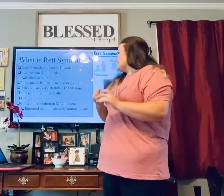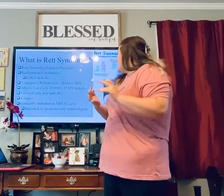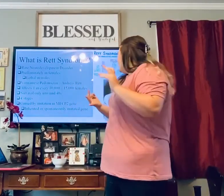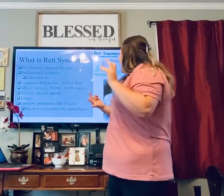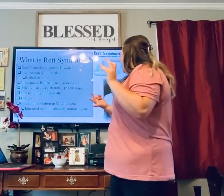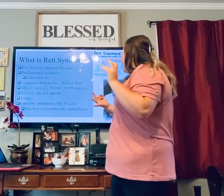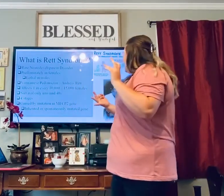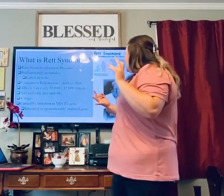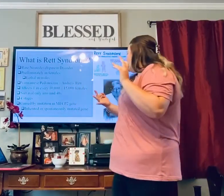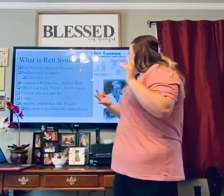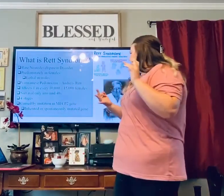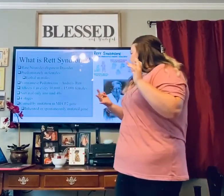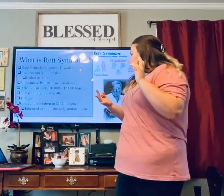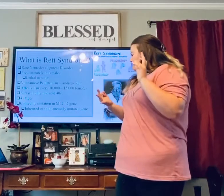metabolism,